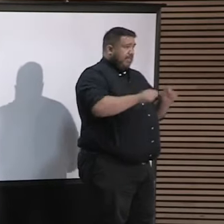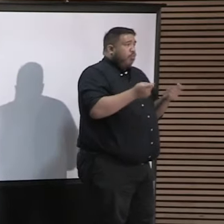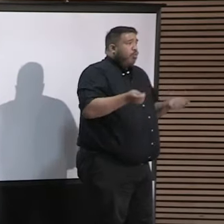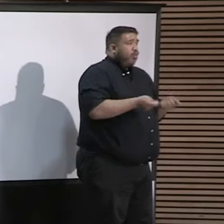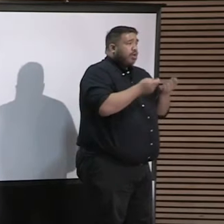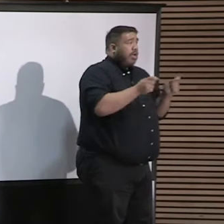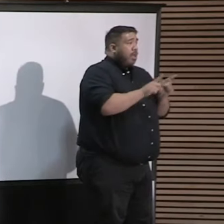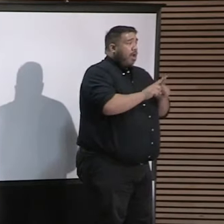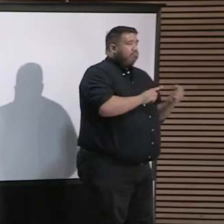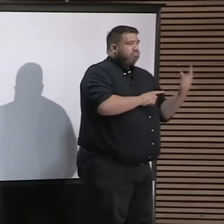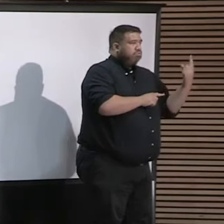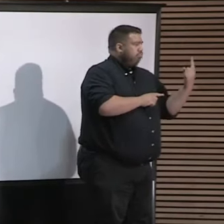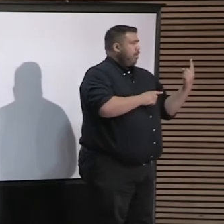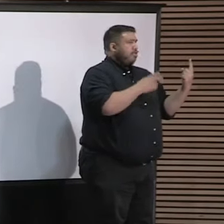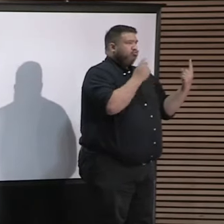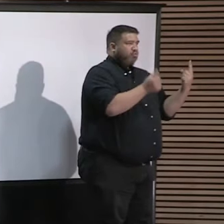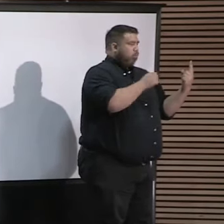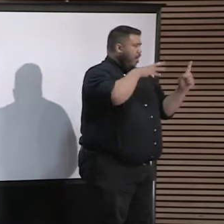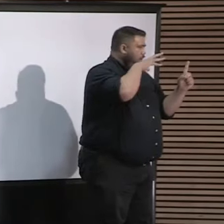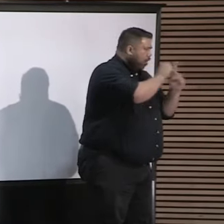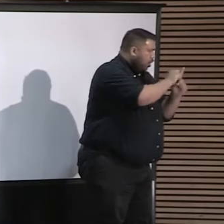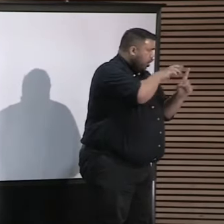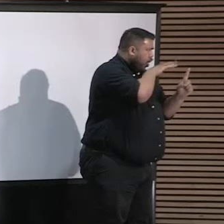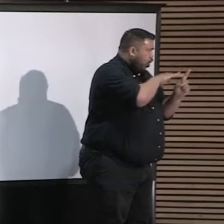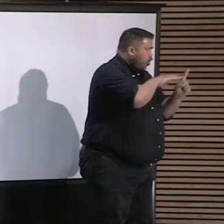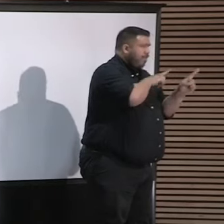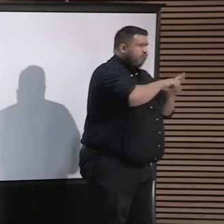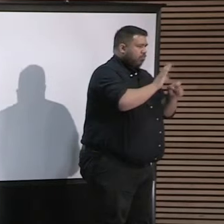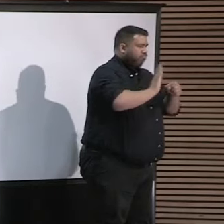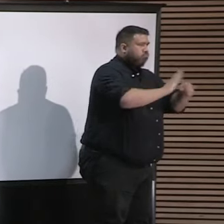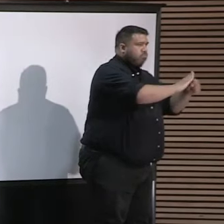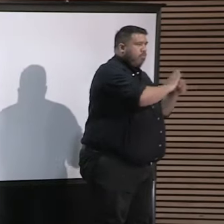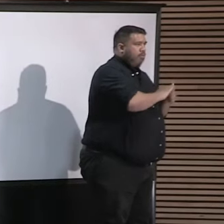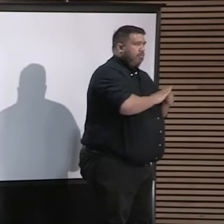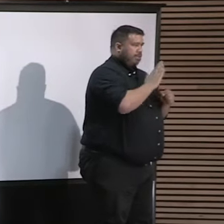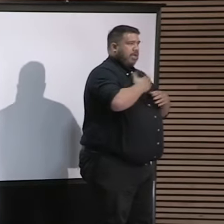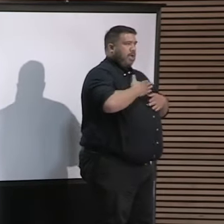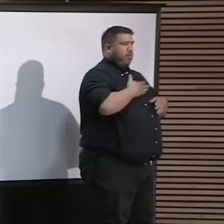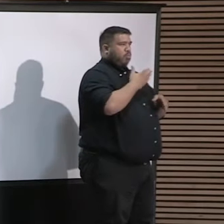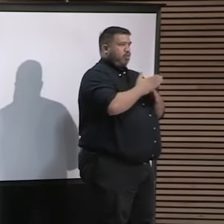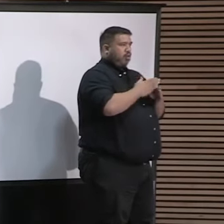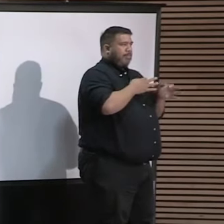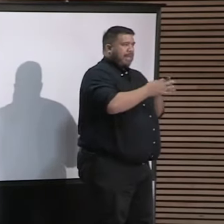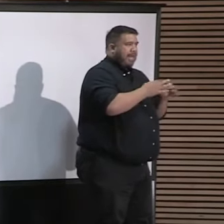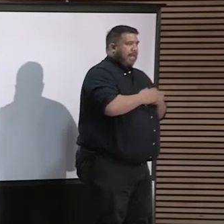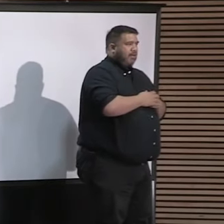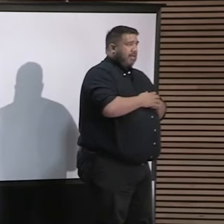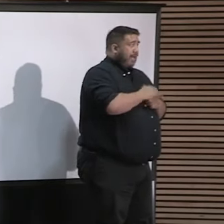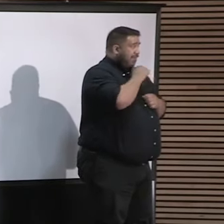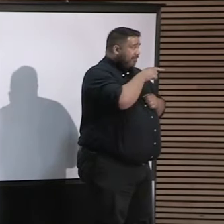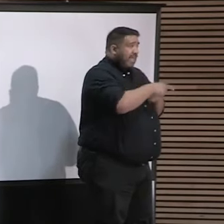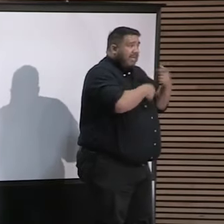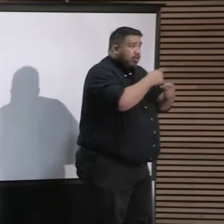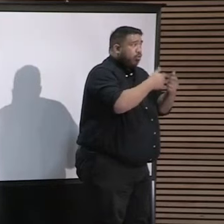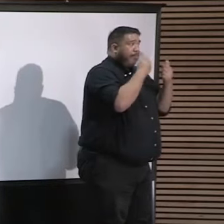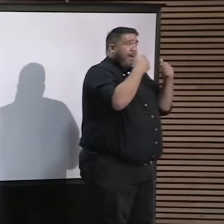is an incursion, you identify it quickly and you stamp it out. If that is what happens with every case, then further